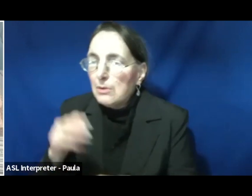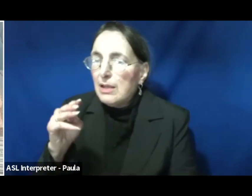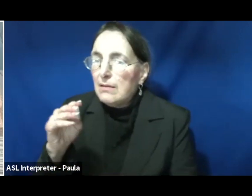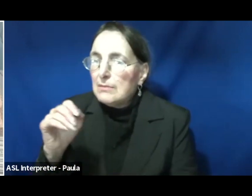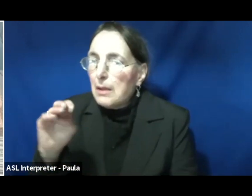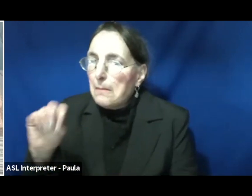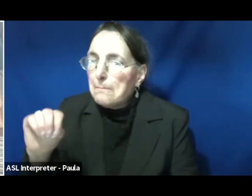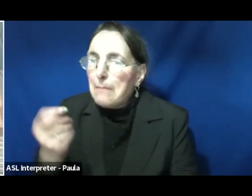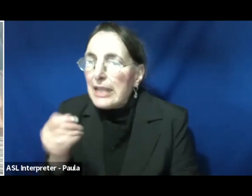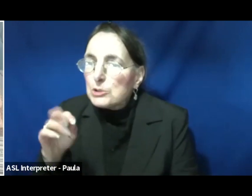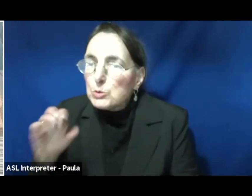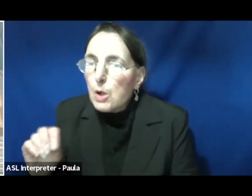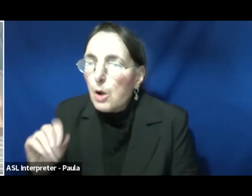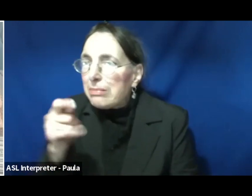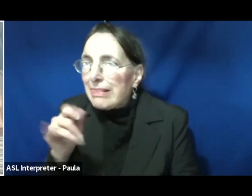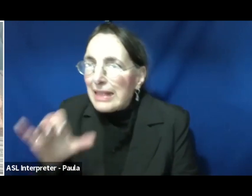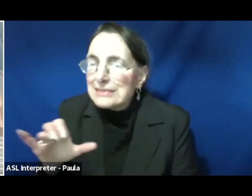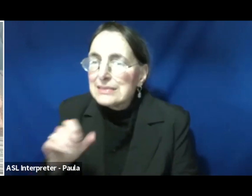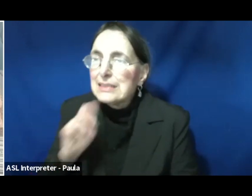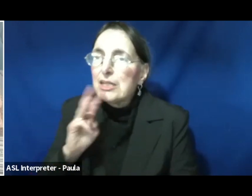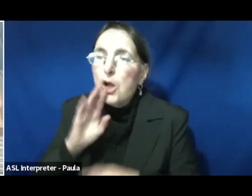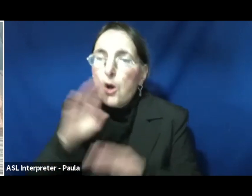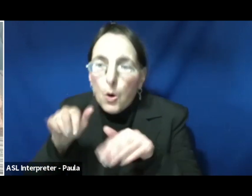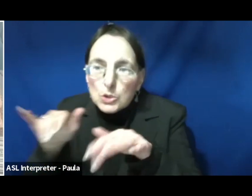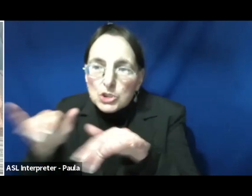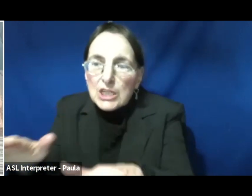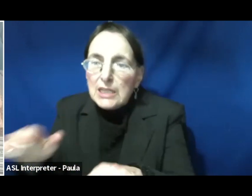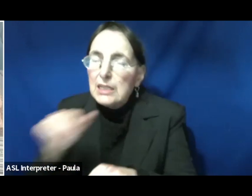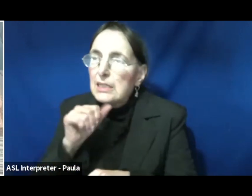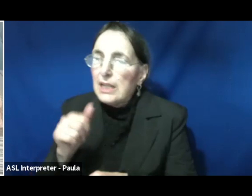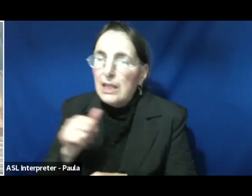all that stuff. We could have fixed that with hemp.